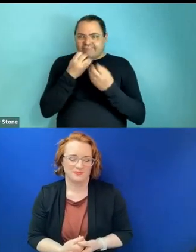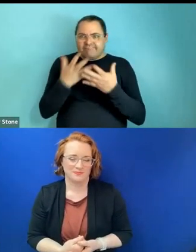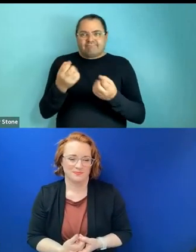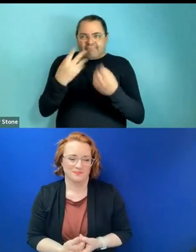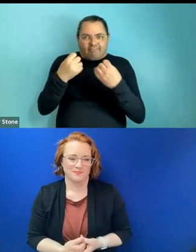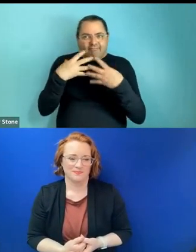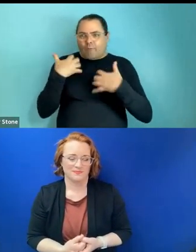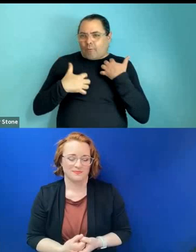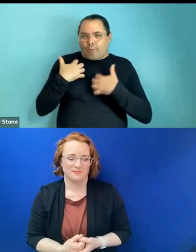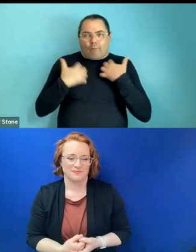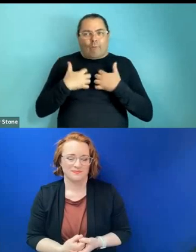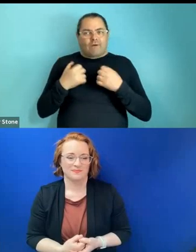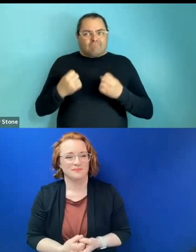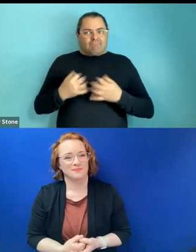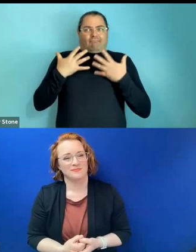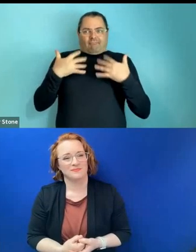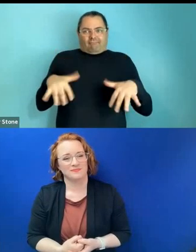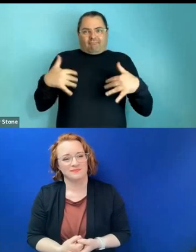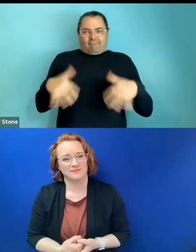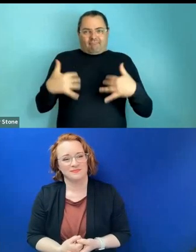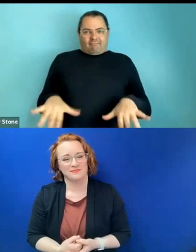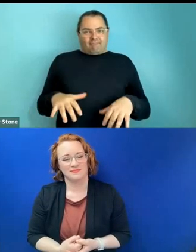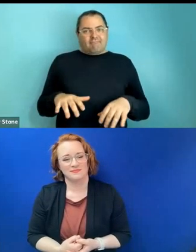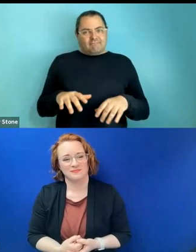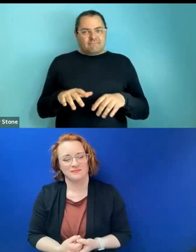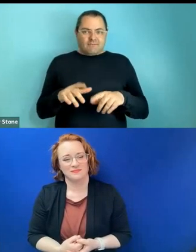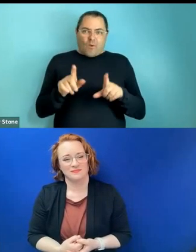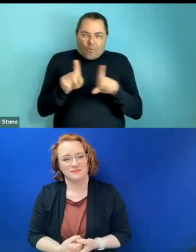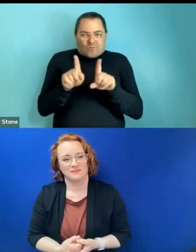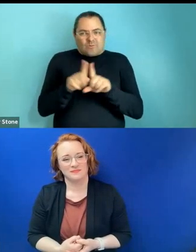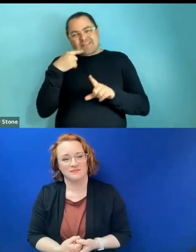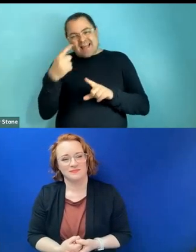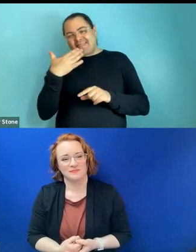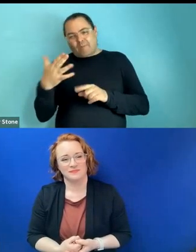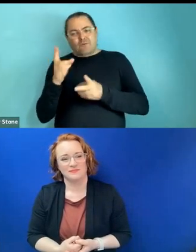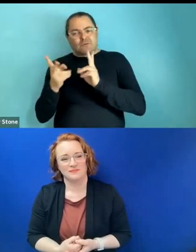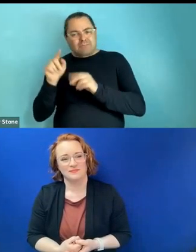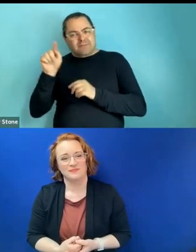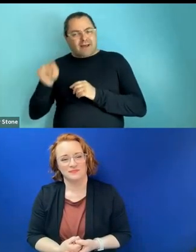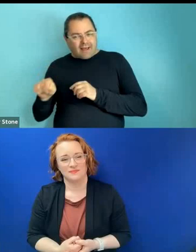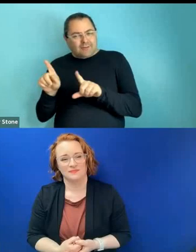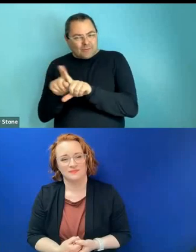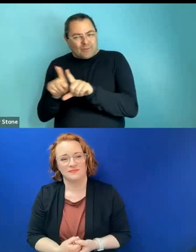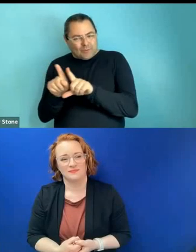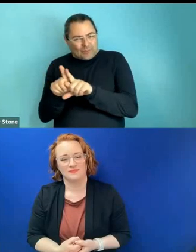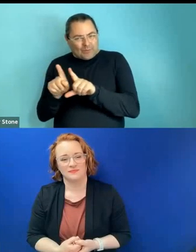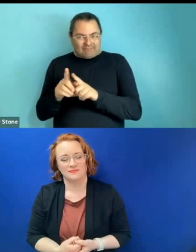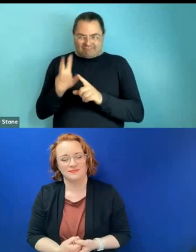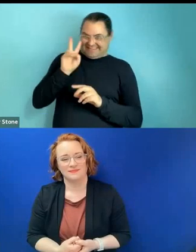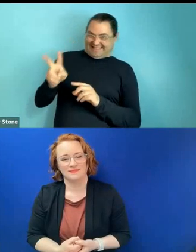afternoon. Really, really inspirational. I mean, equally, let me just extend that to Christopher and to Sarah as well. So we've actually got to